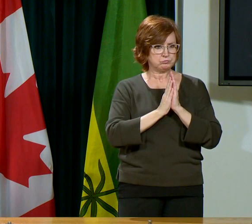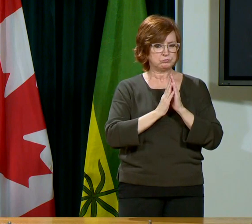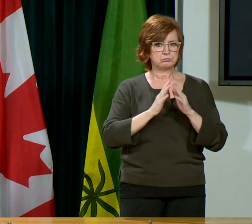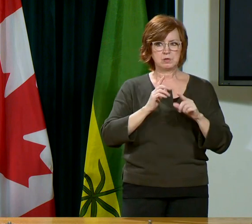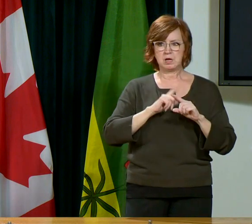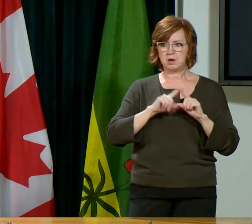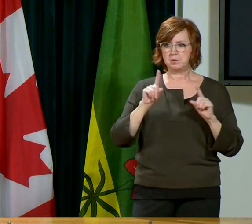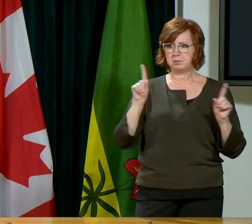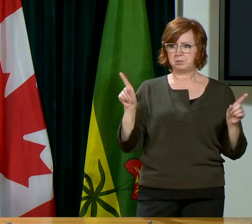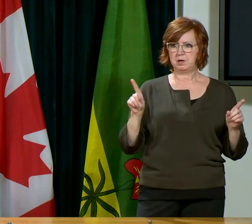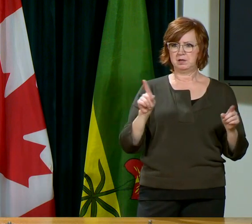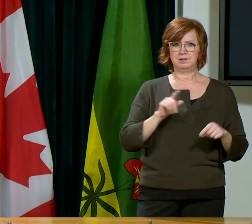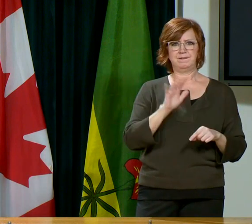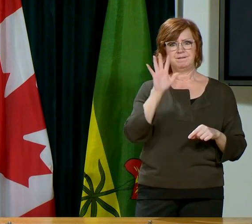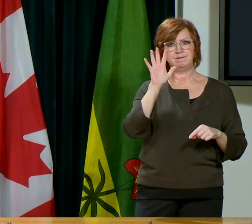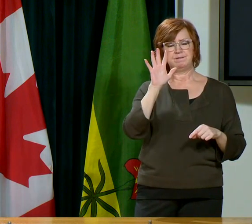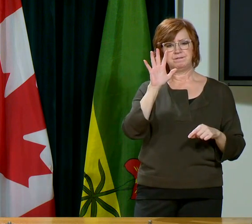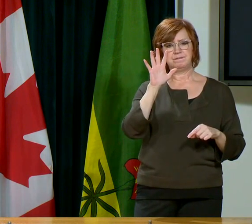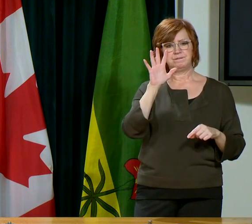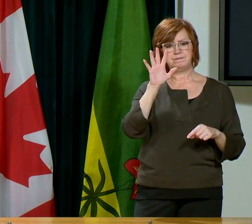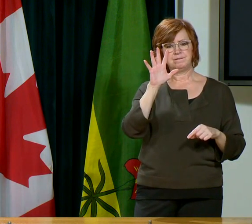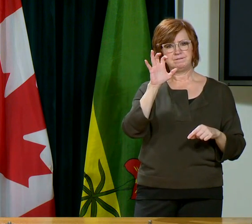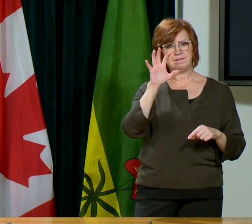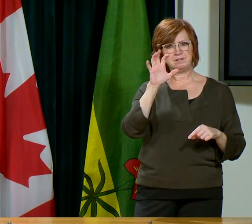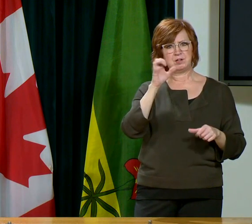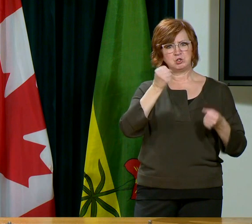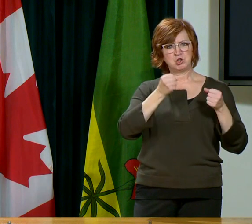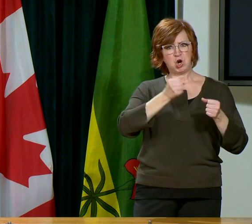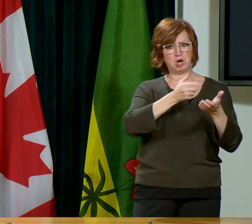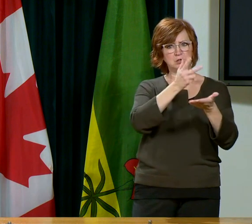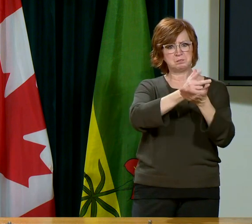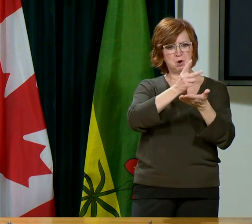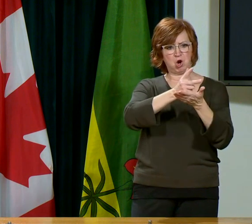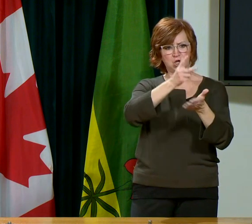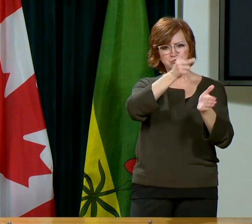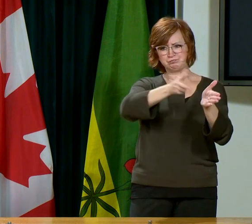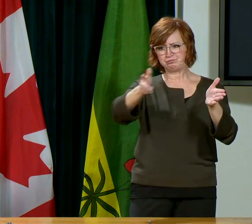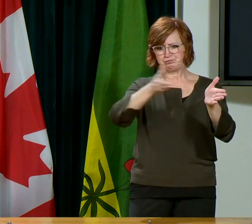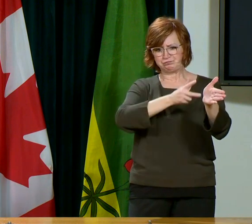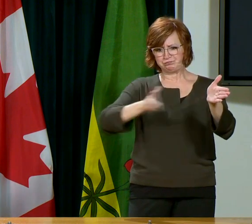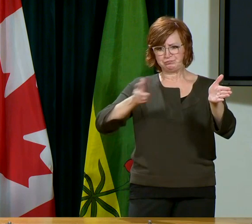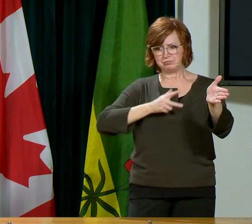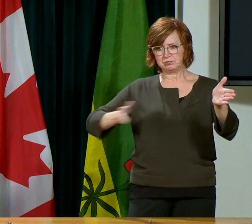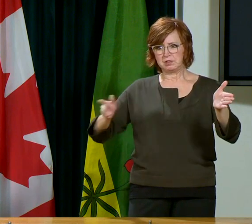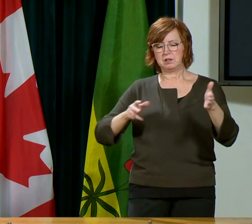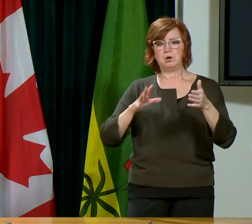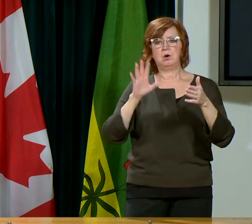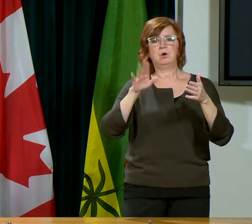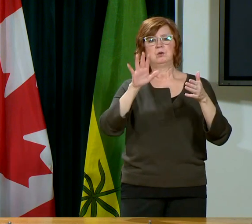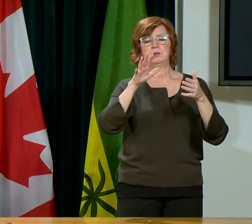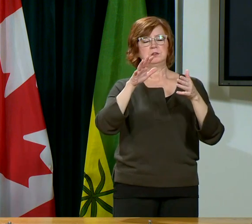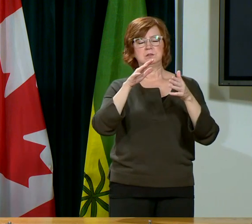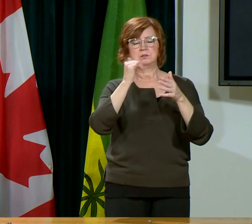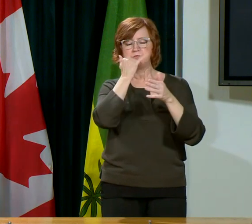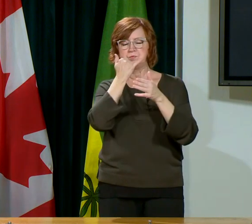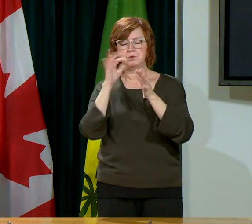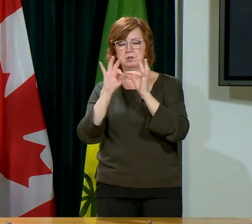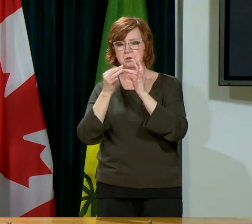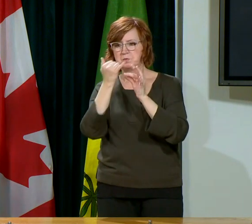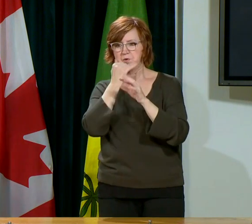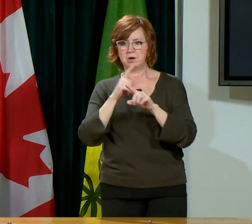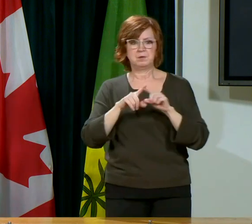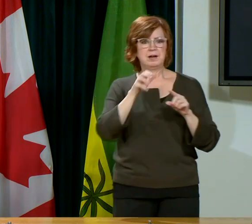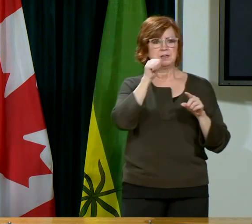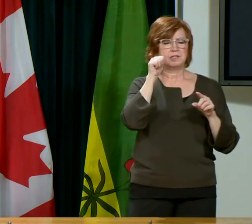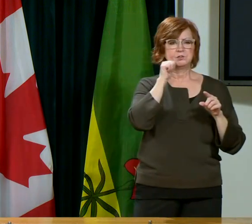there were about 500 vehicles where people sat inside of them to pay respects for a family coming back to North Battleford, and that kind of went off without